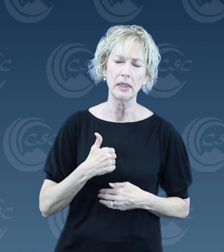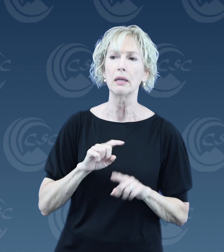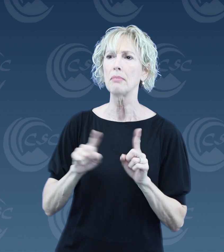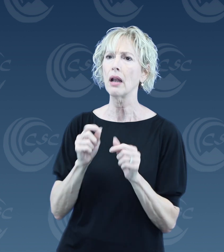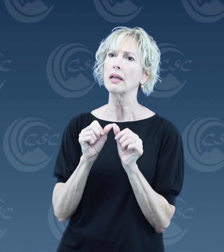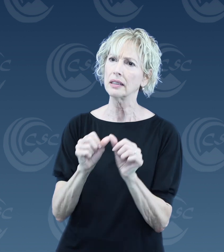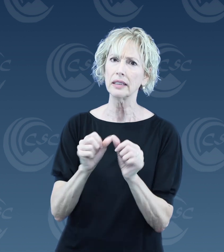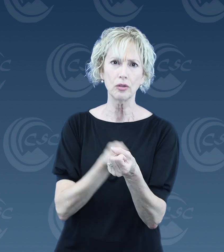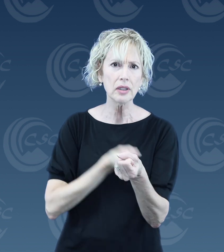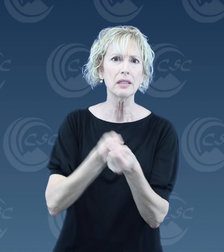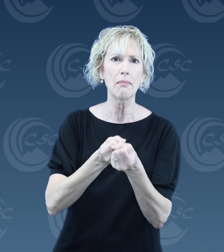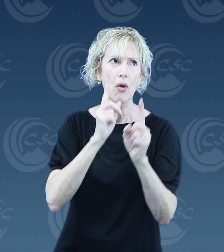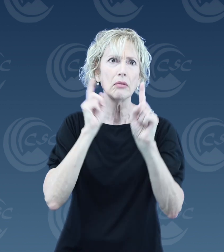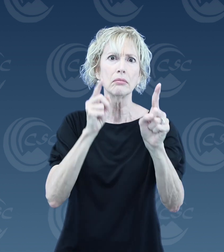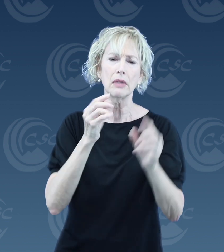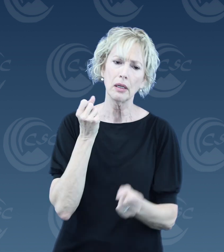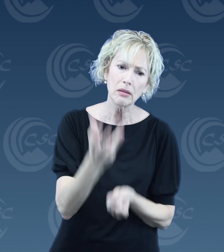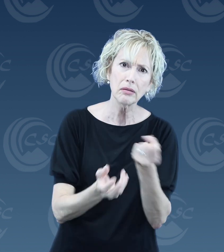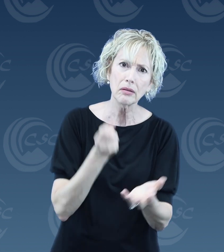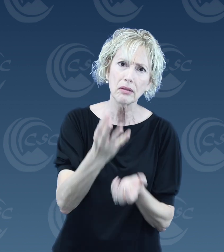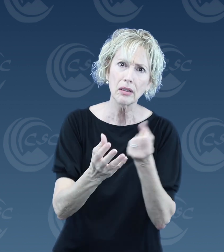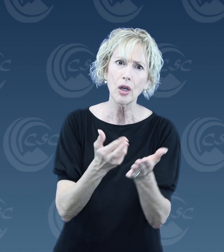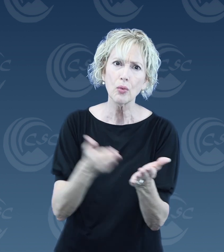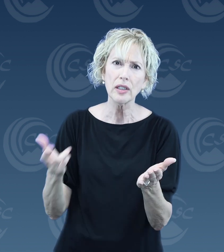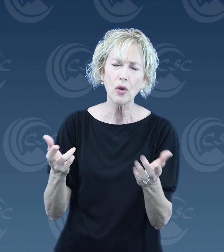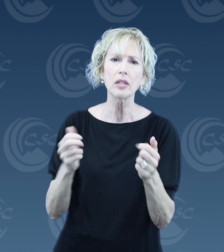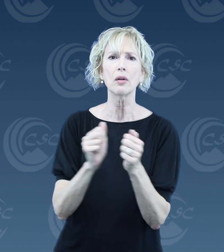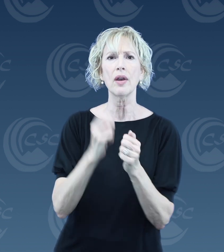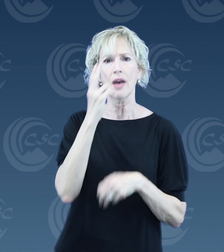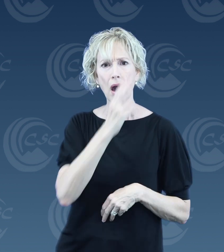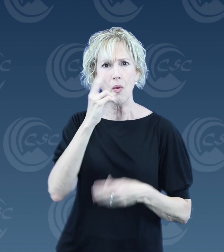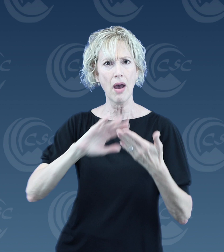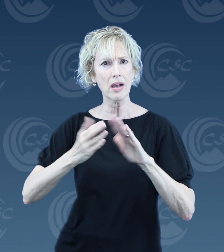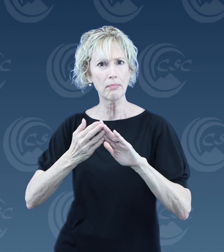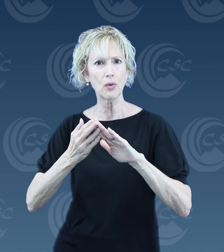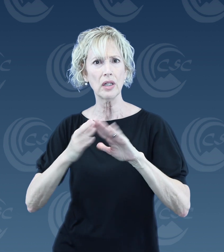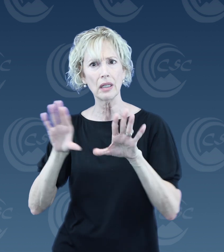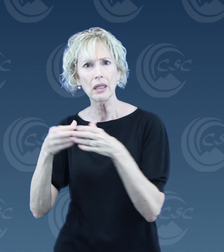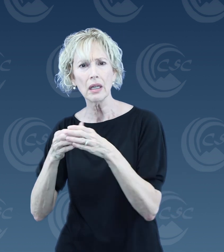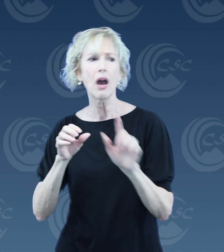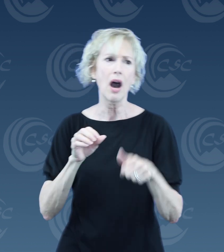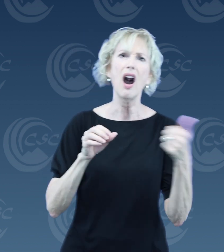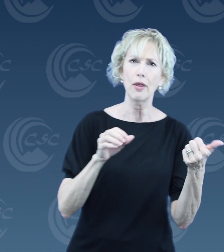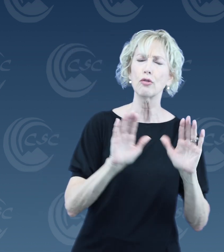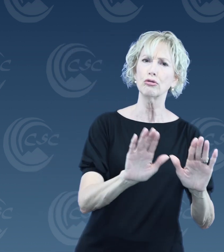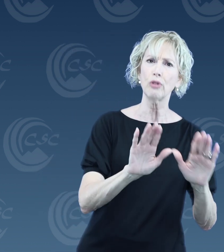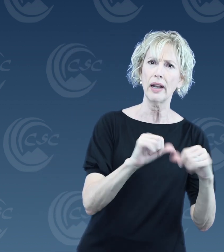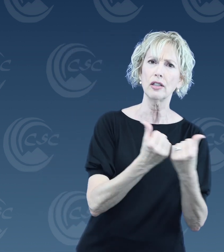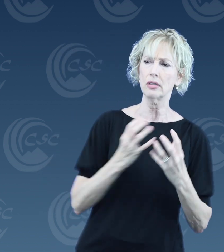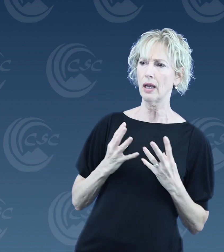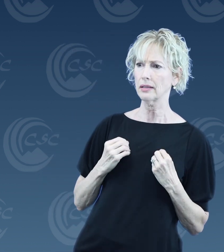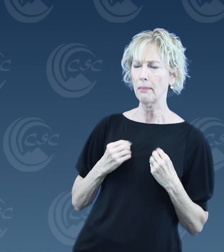continue to support this mission, especially giving resources through the Hawaii Community Foundation or the other excellent allied agencies that